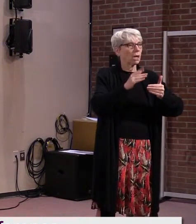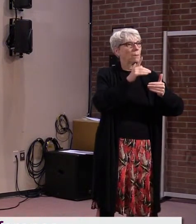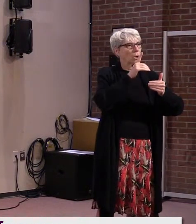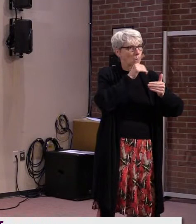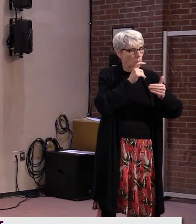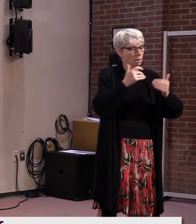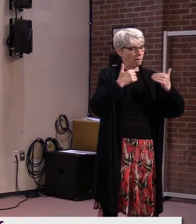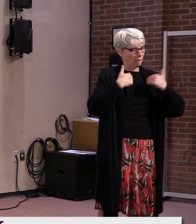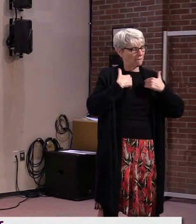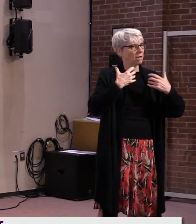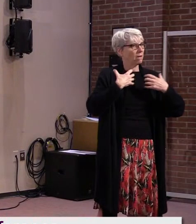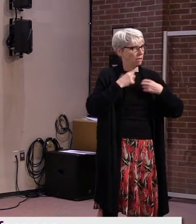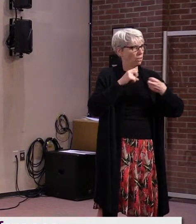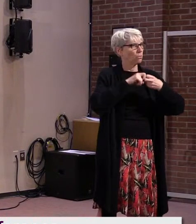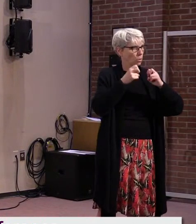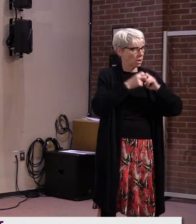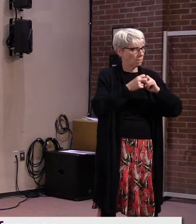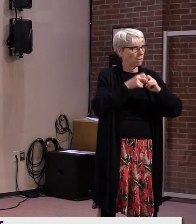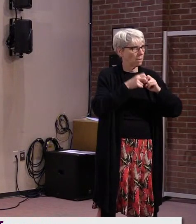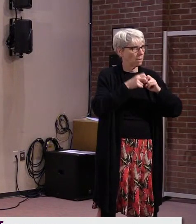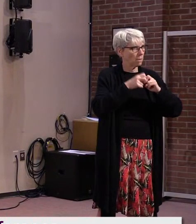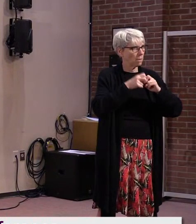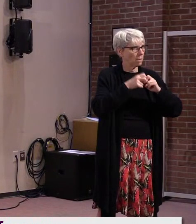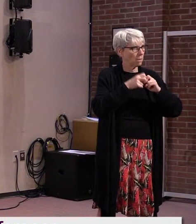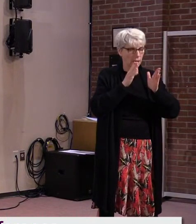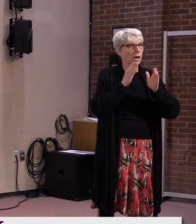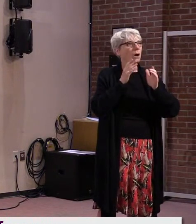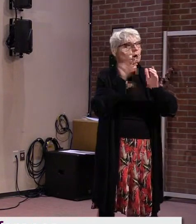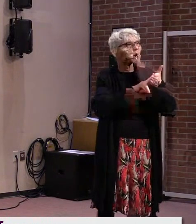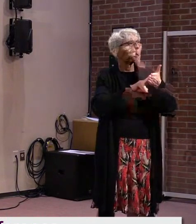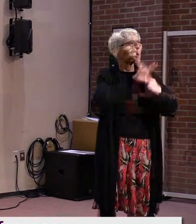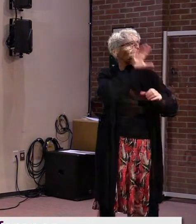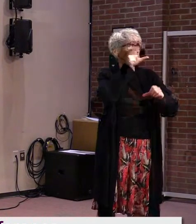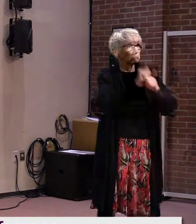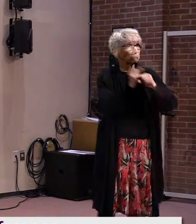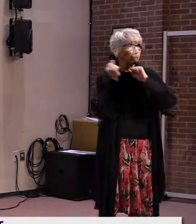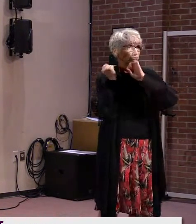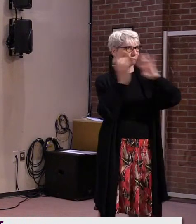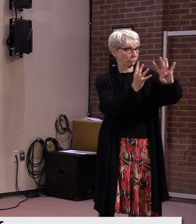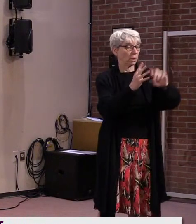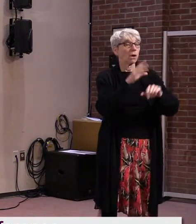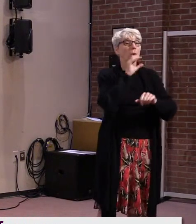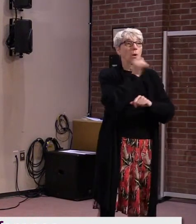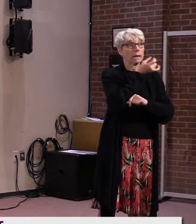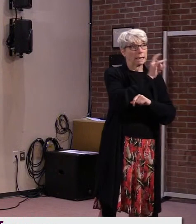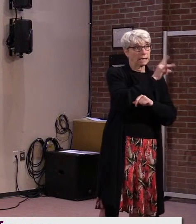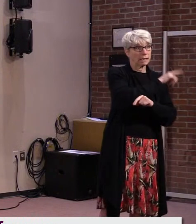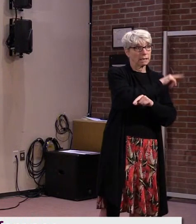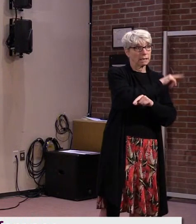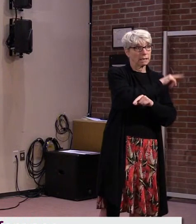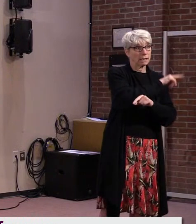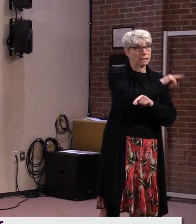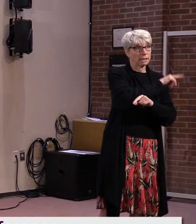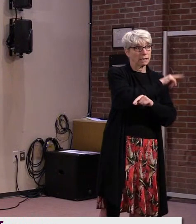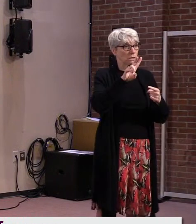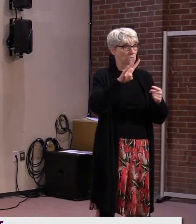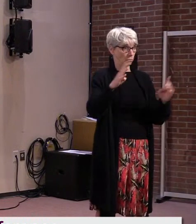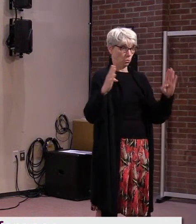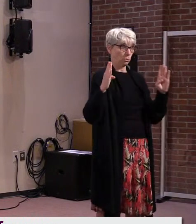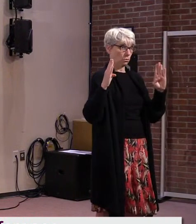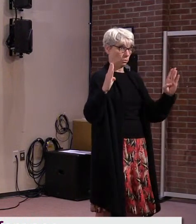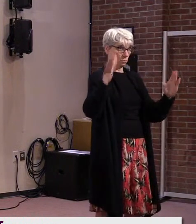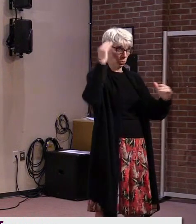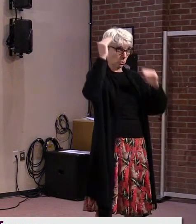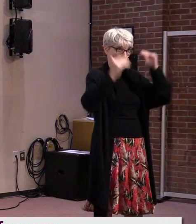in the age ranges that I just mentioned. These are people aged 18 to 64